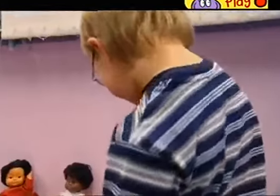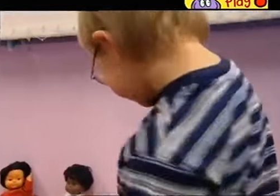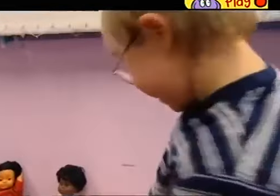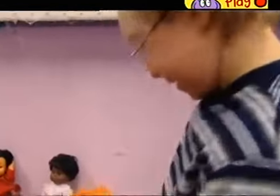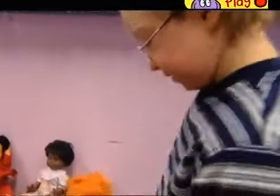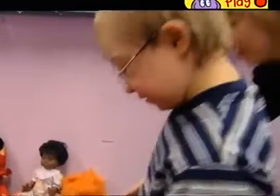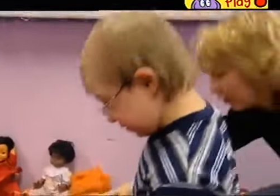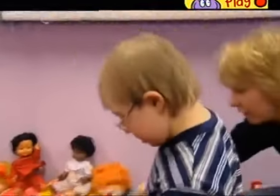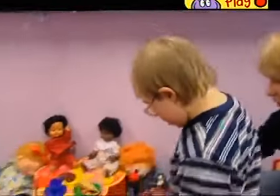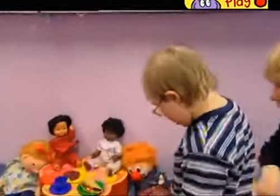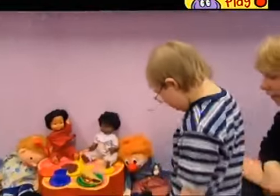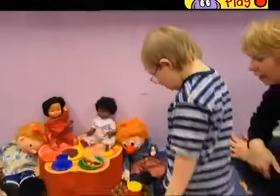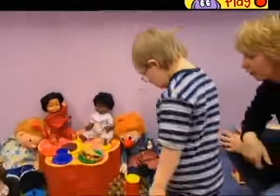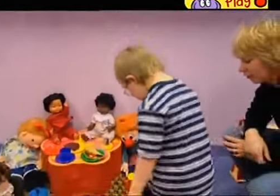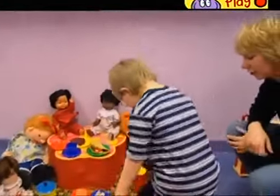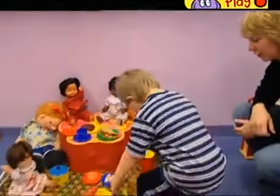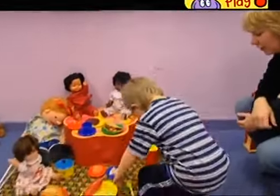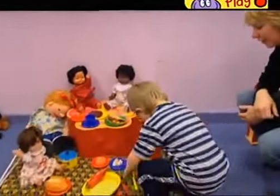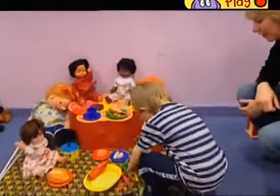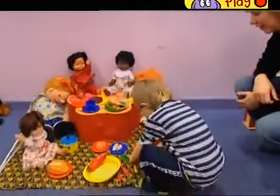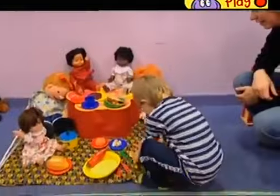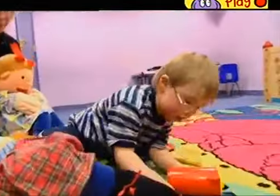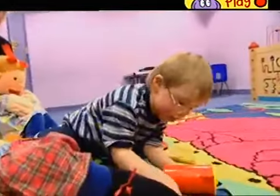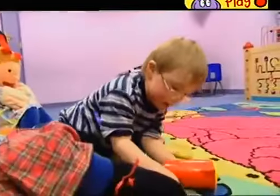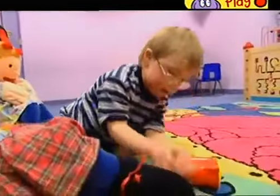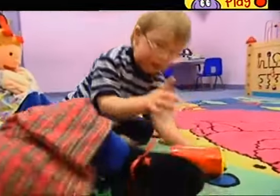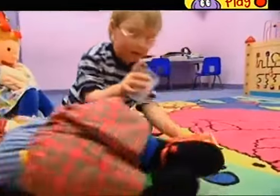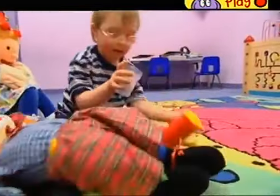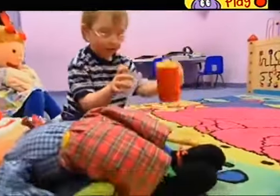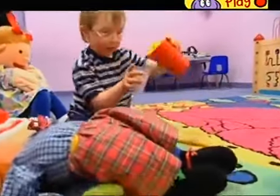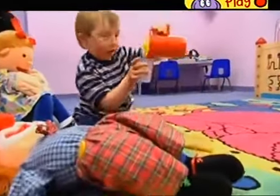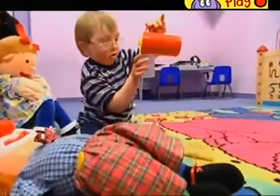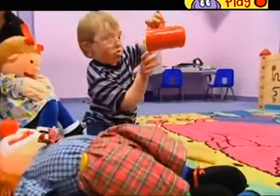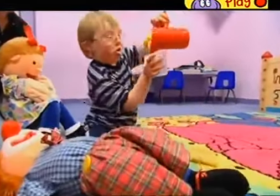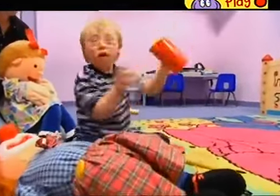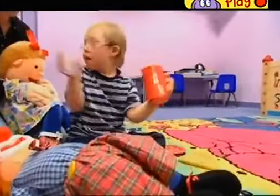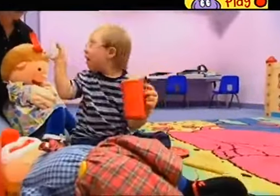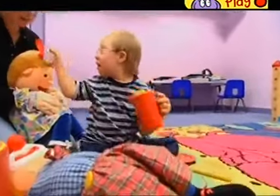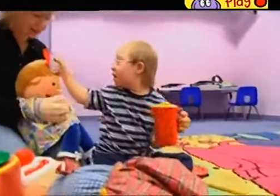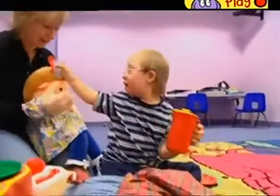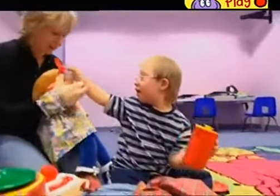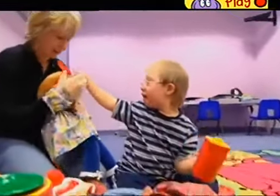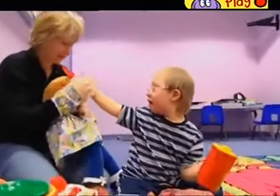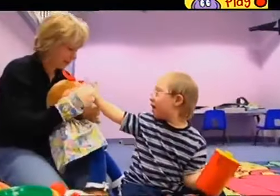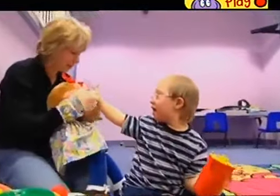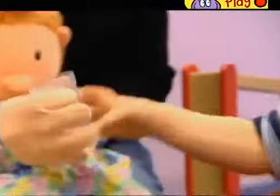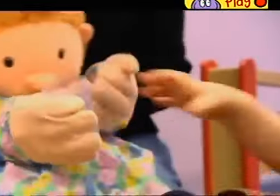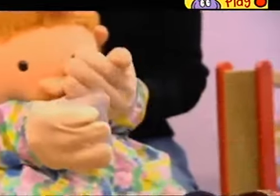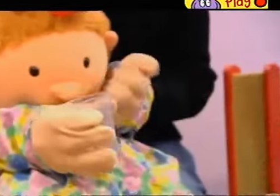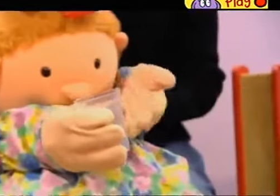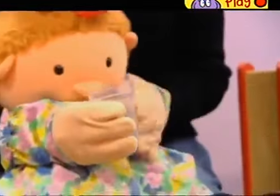what toy John will play with. Aha! John wants to have a tea party with the dolls. Thank